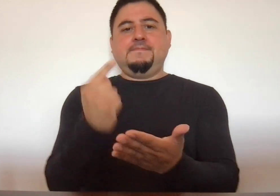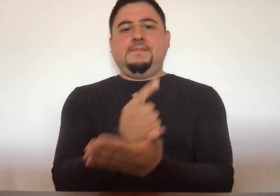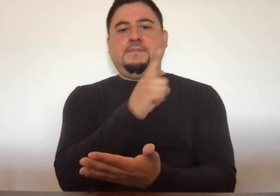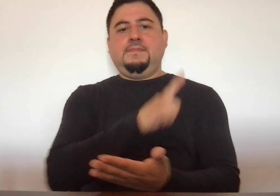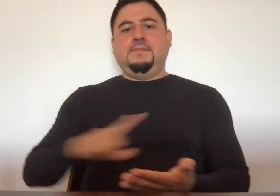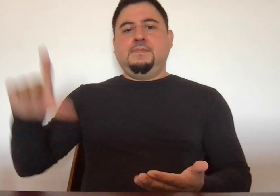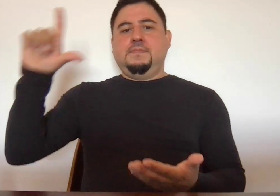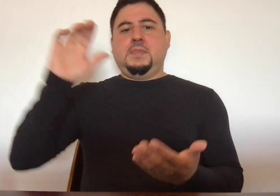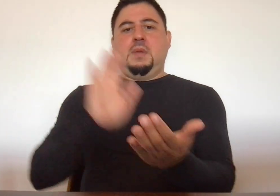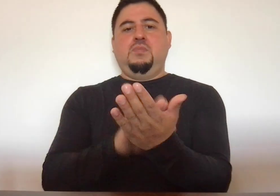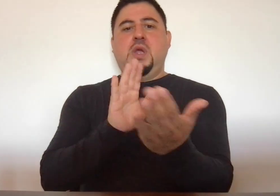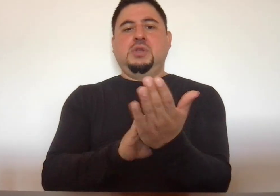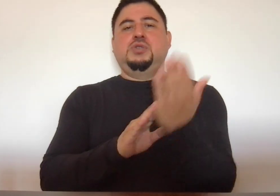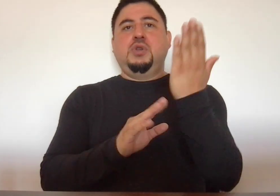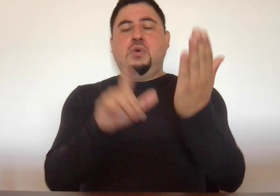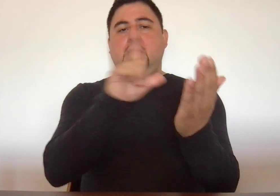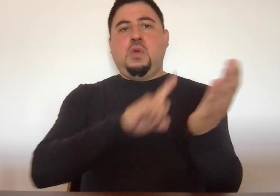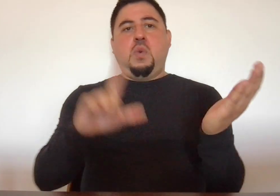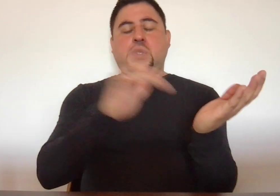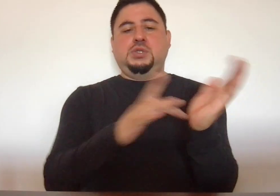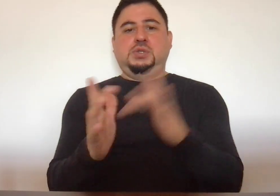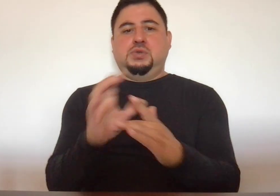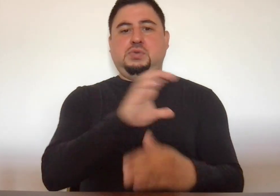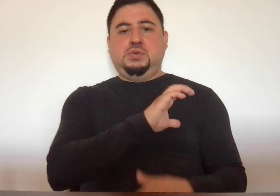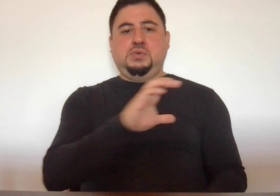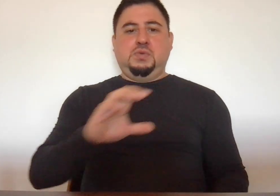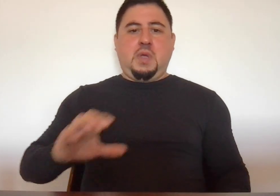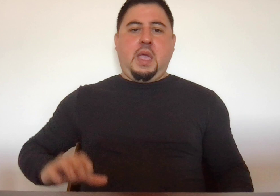Lord. Praise to you, Lord Jesus Christ.